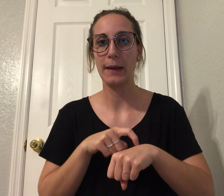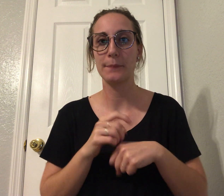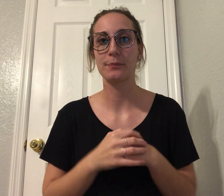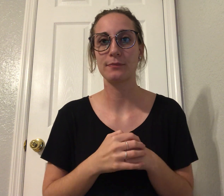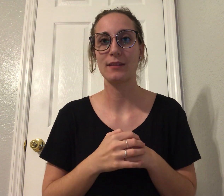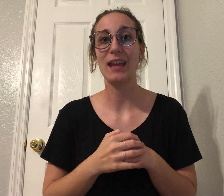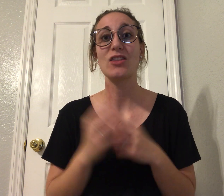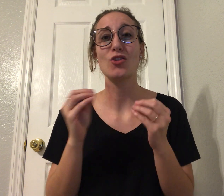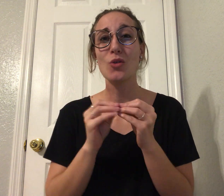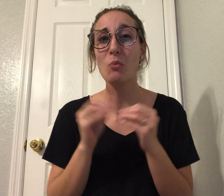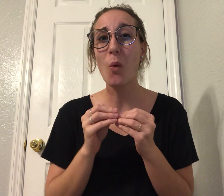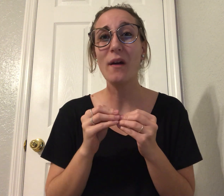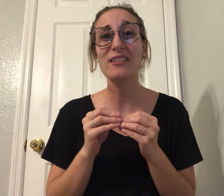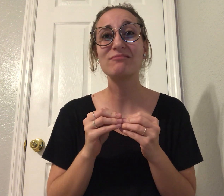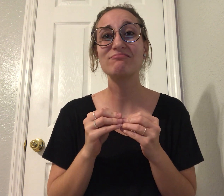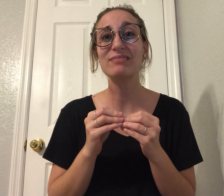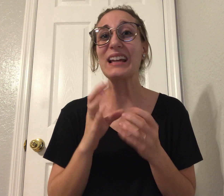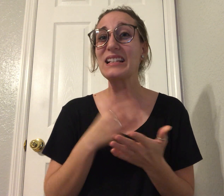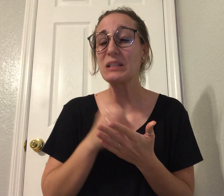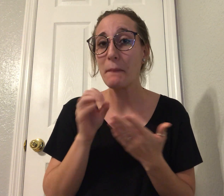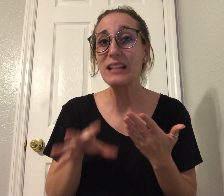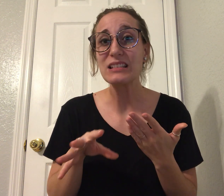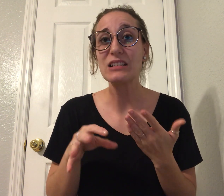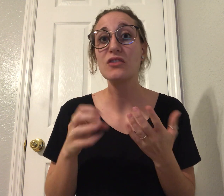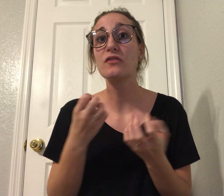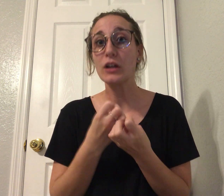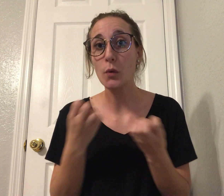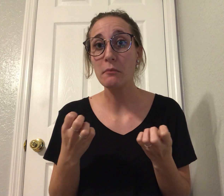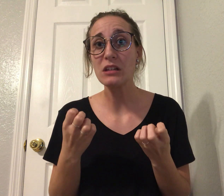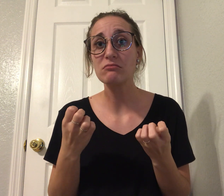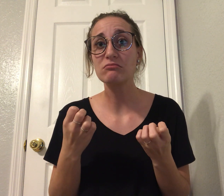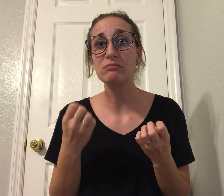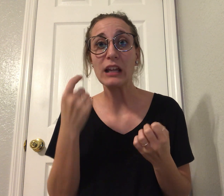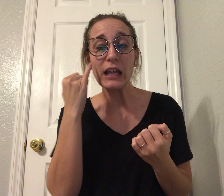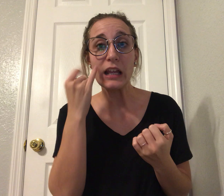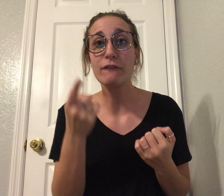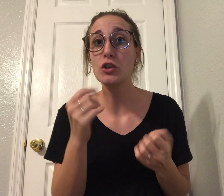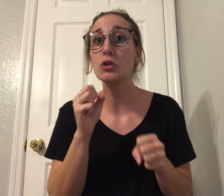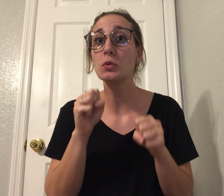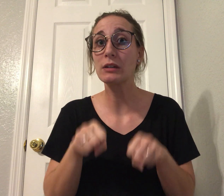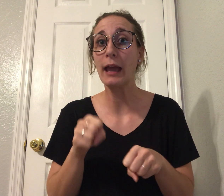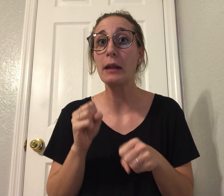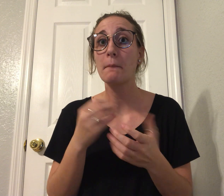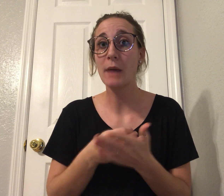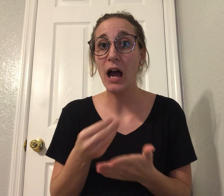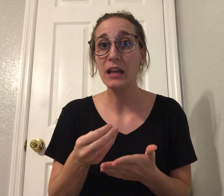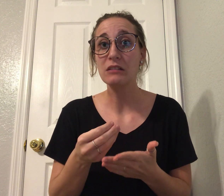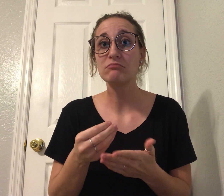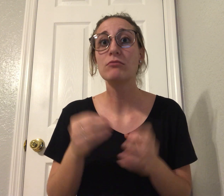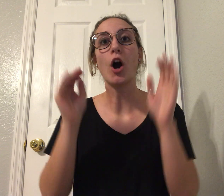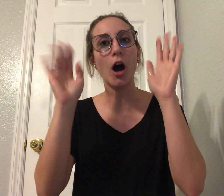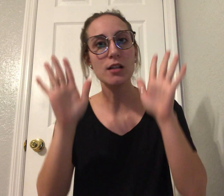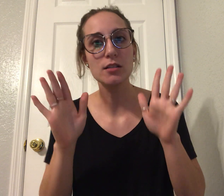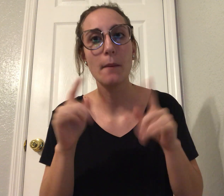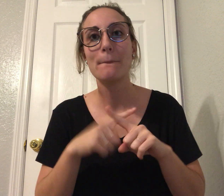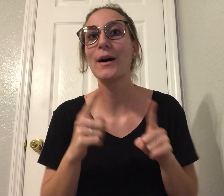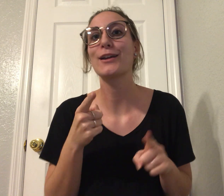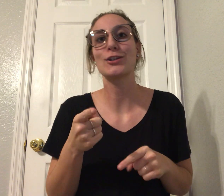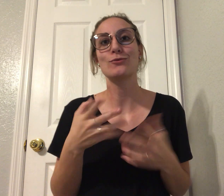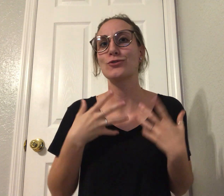equipment, if you have the means, awesome. But you don't have to spend money. You literally don't have to spend a dime